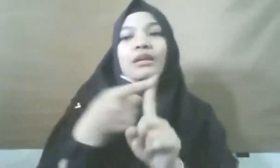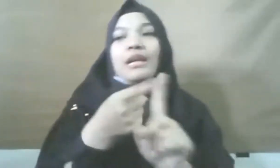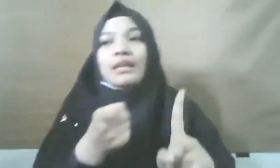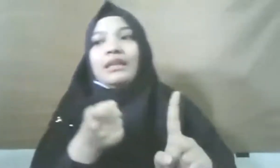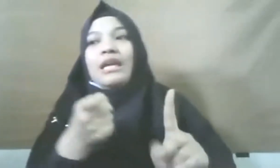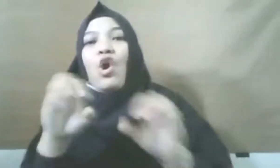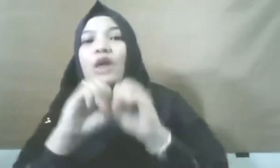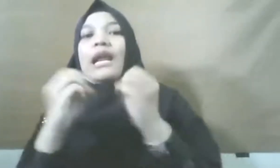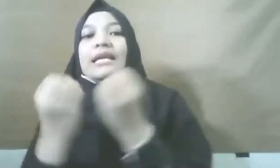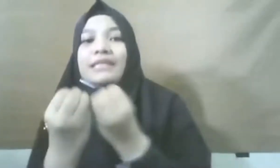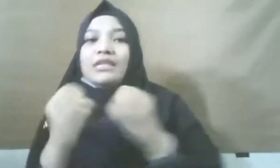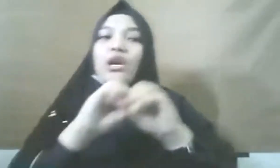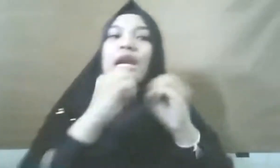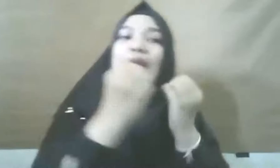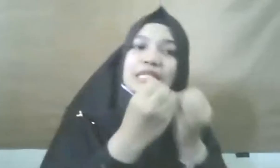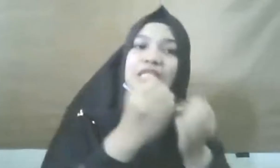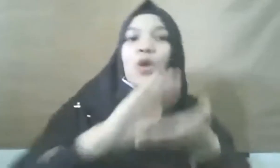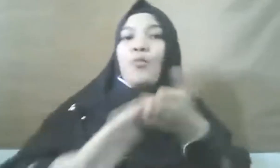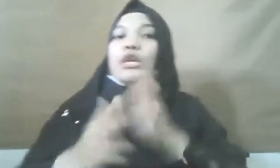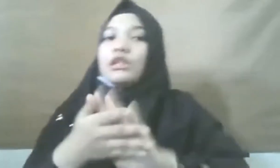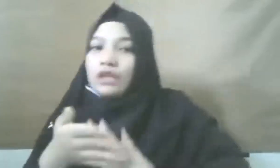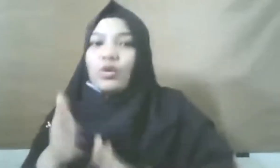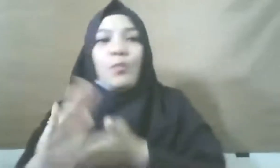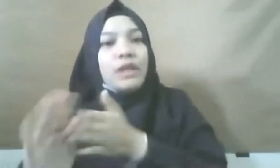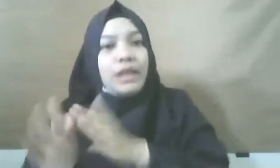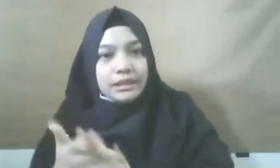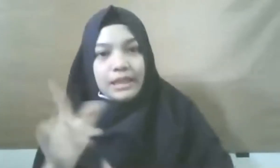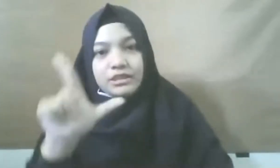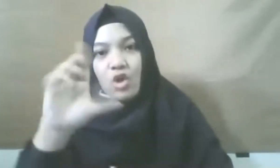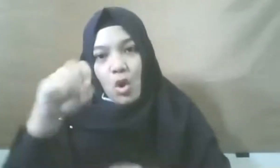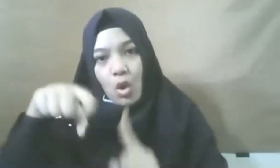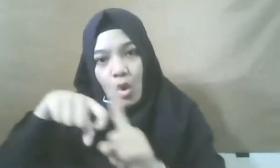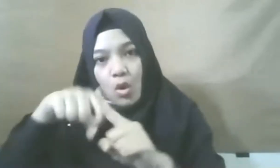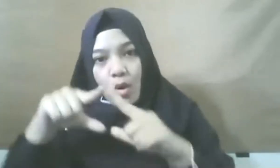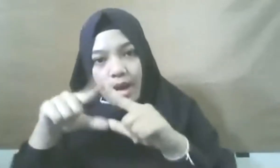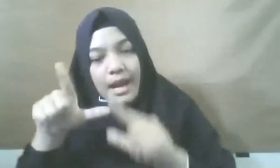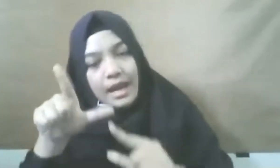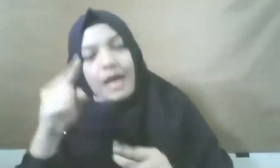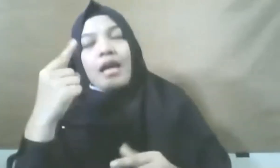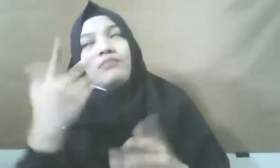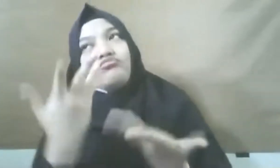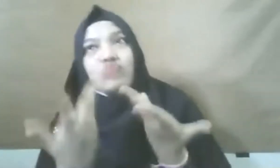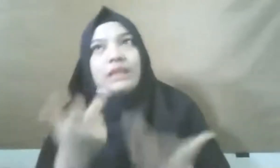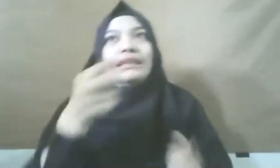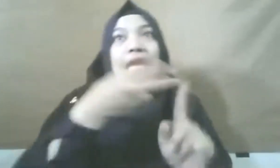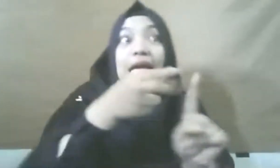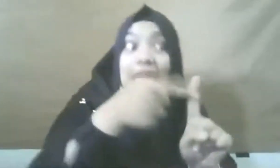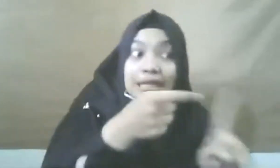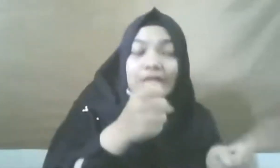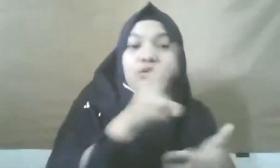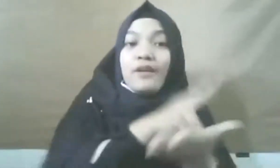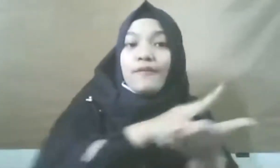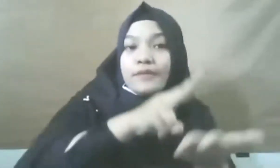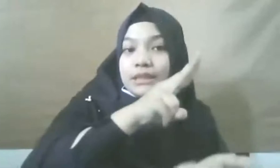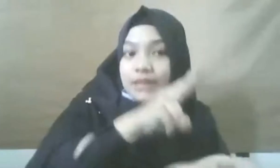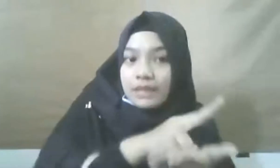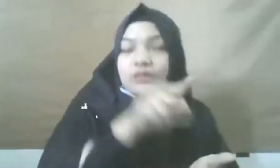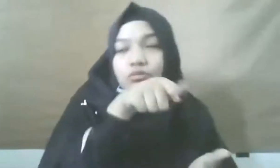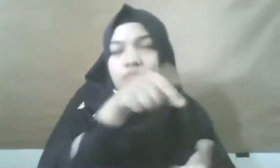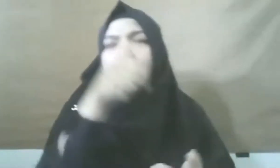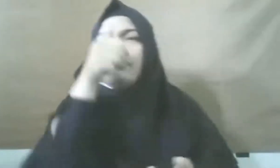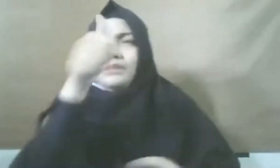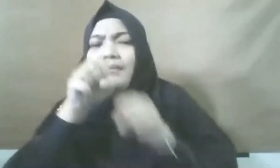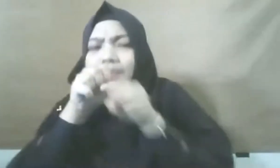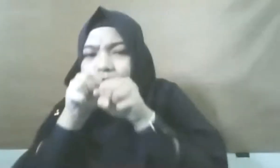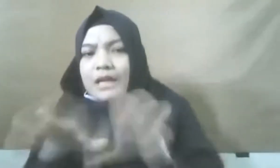posters. And also students of public health faculty in Sriwijaya University spread the video that they made. So because